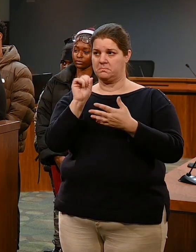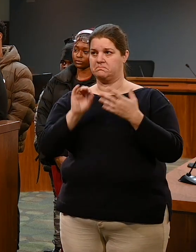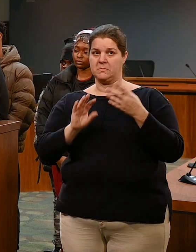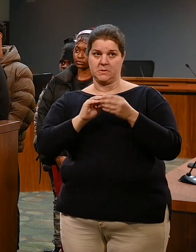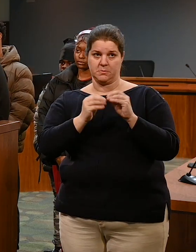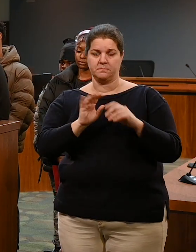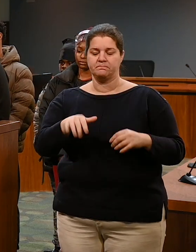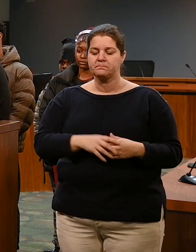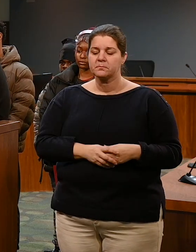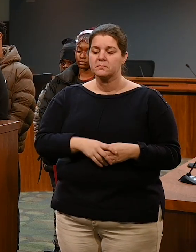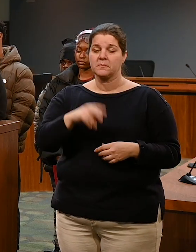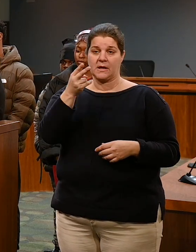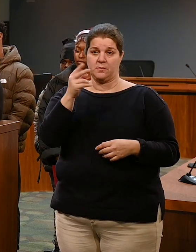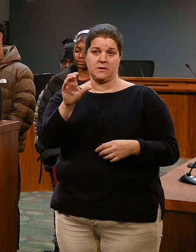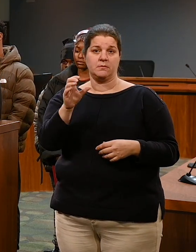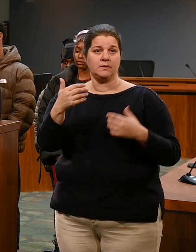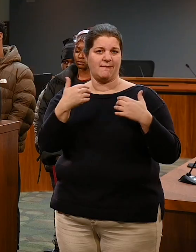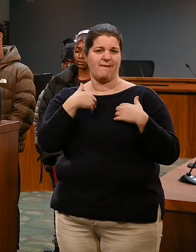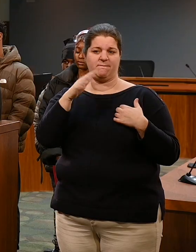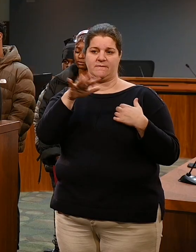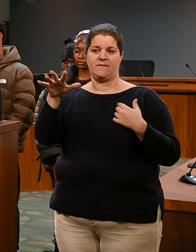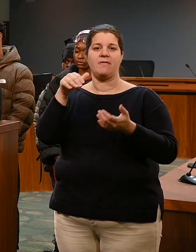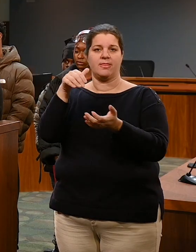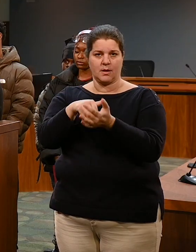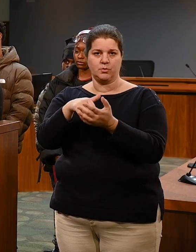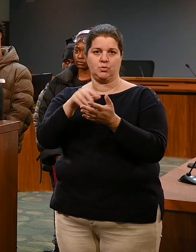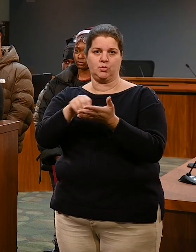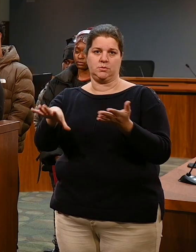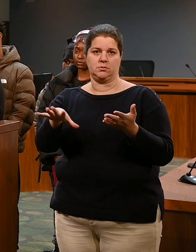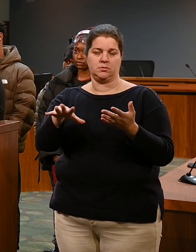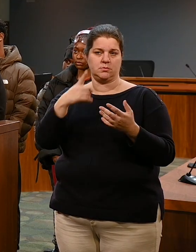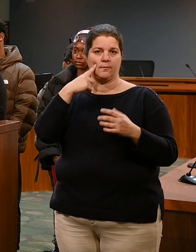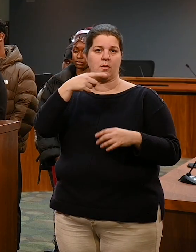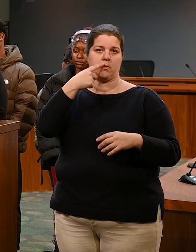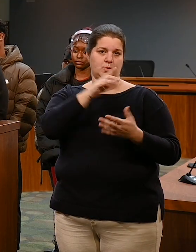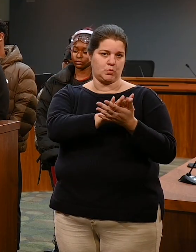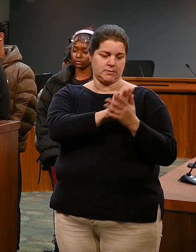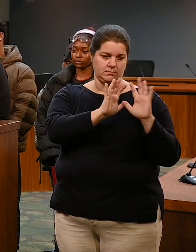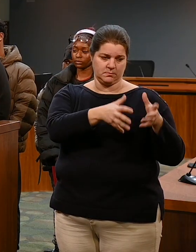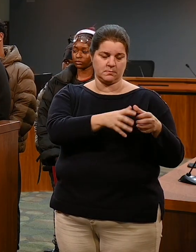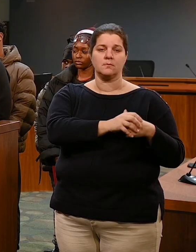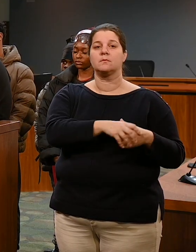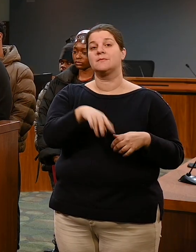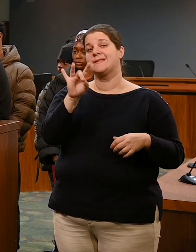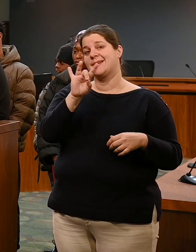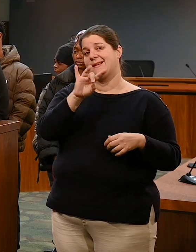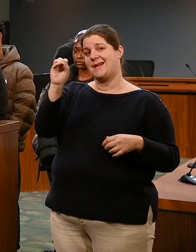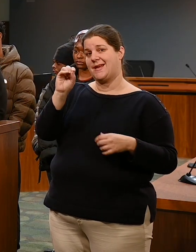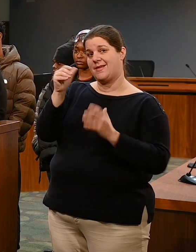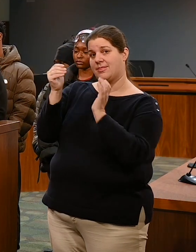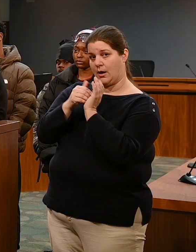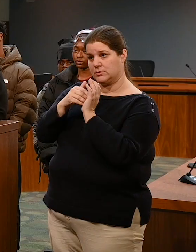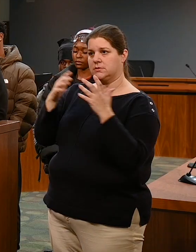Howard County has about 55,000 students enrolled in all of their public schools. There's about 80,000 young people under